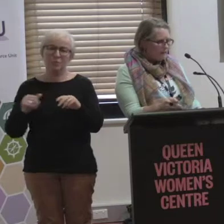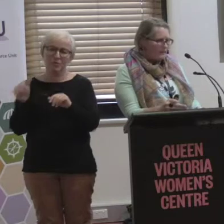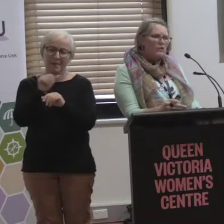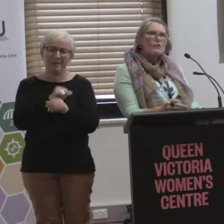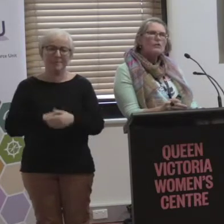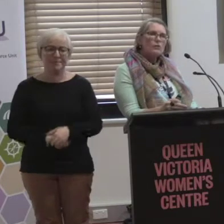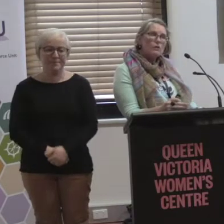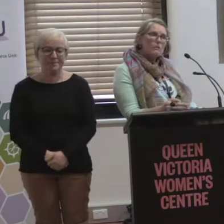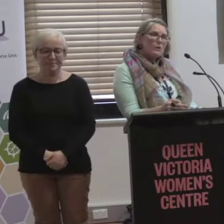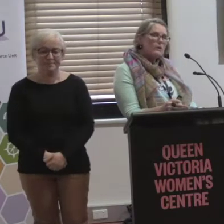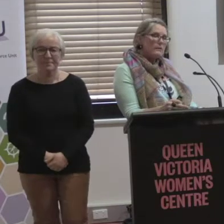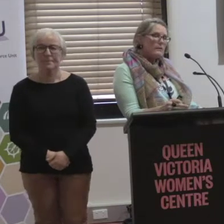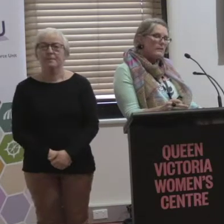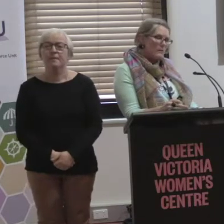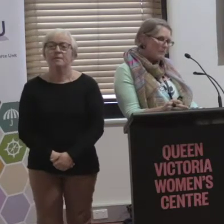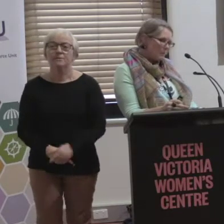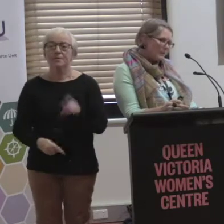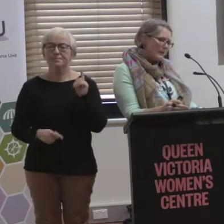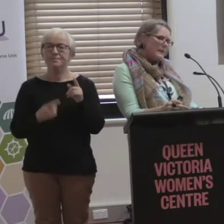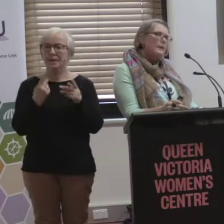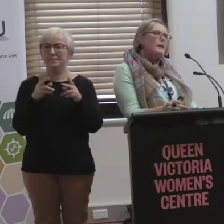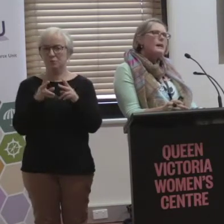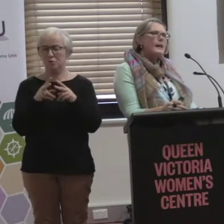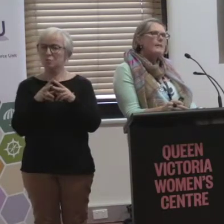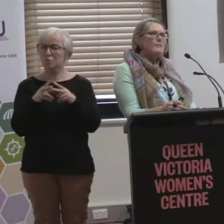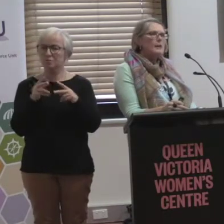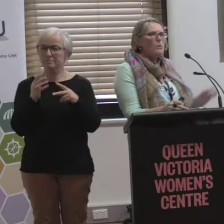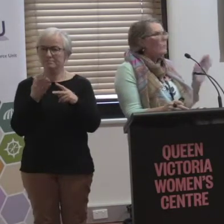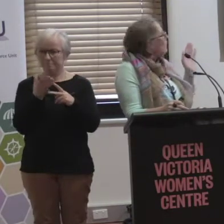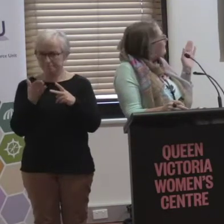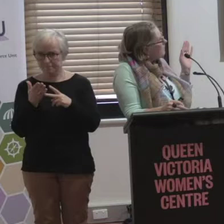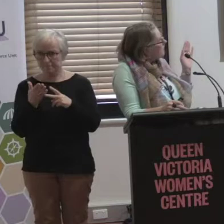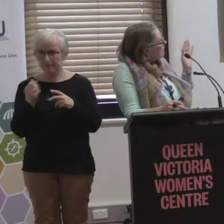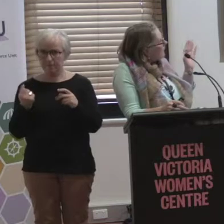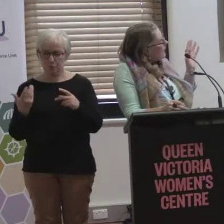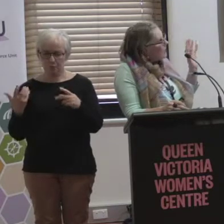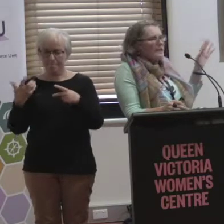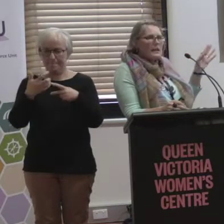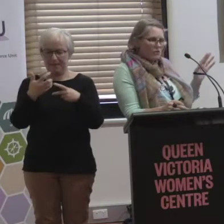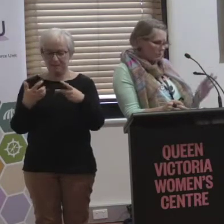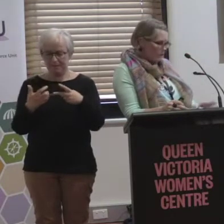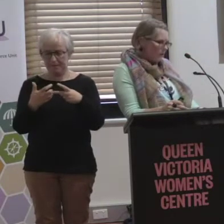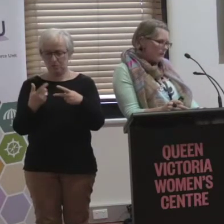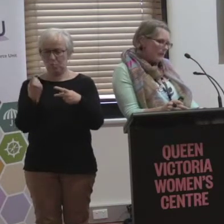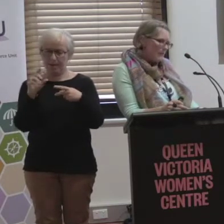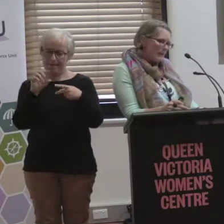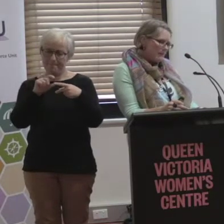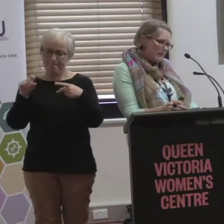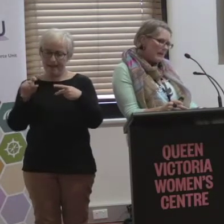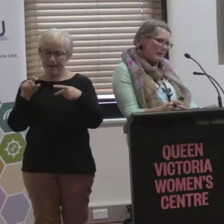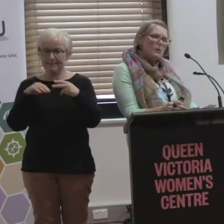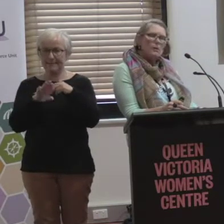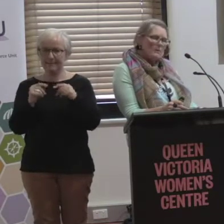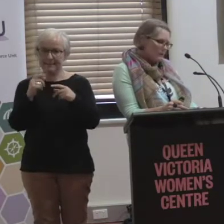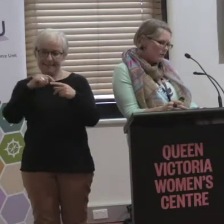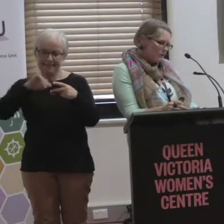this legislation there are two components, and importantly it has to meet one part in each component. So it must